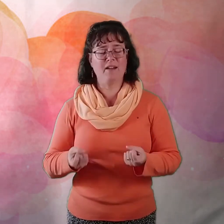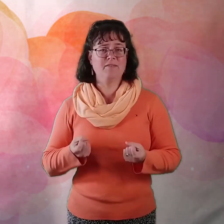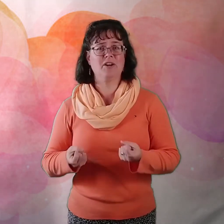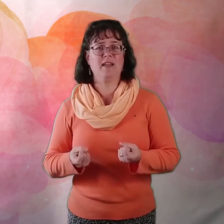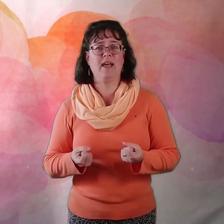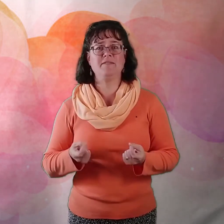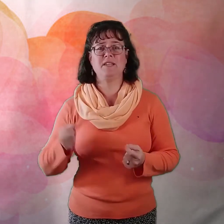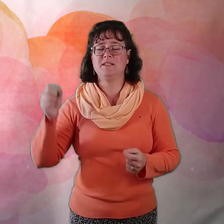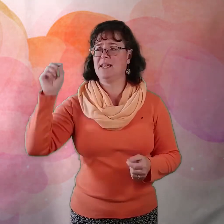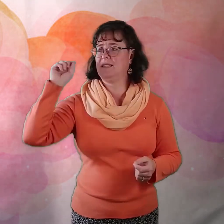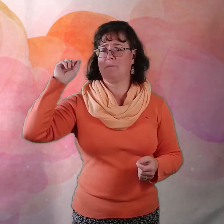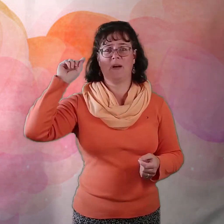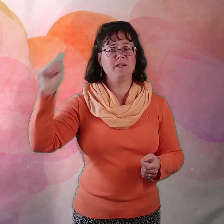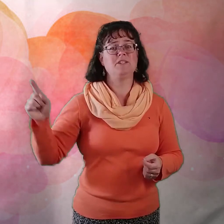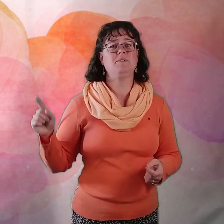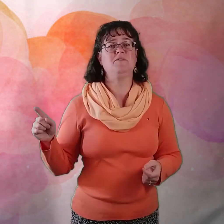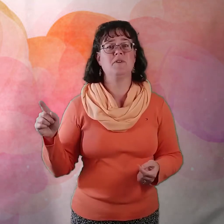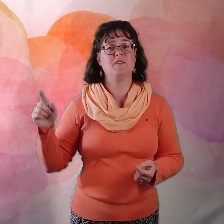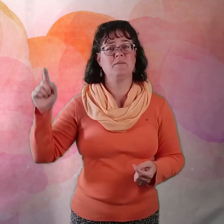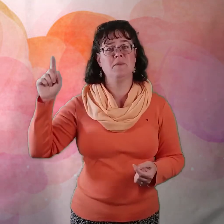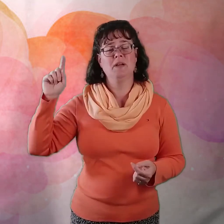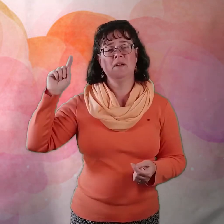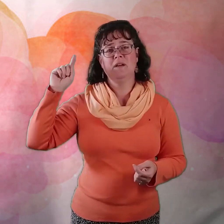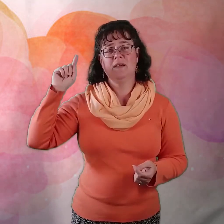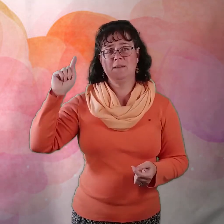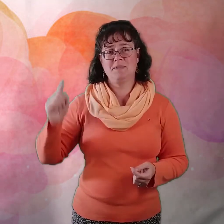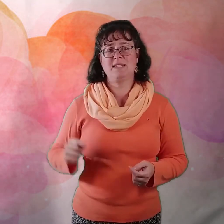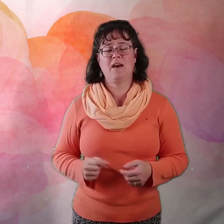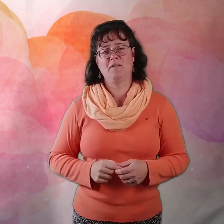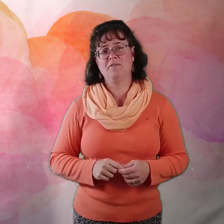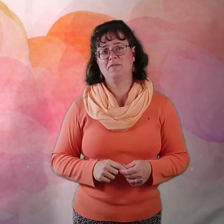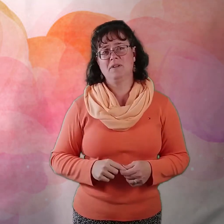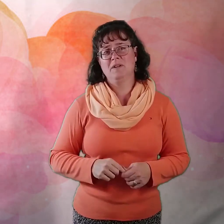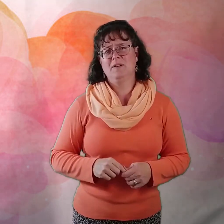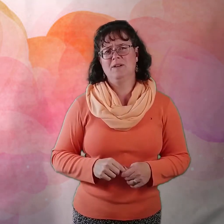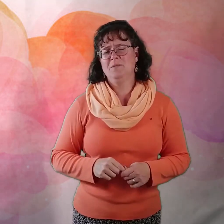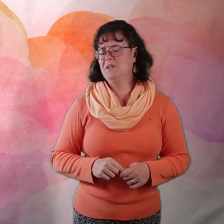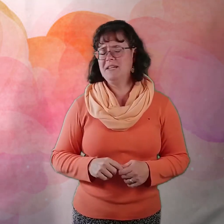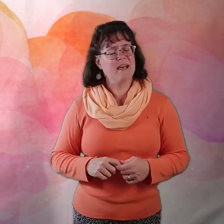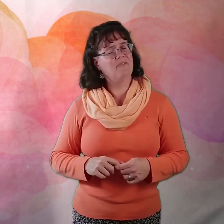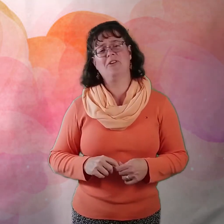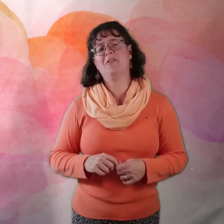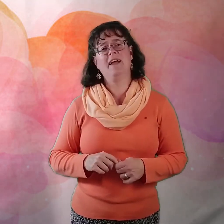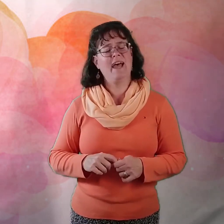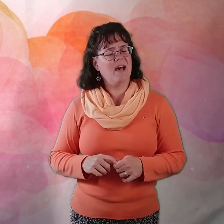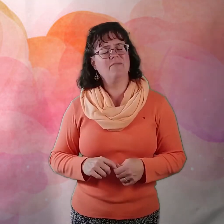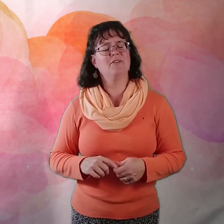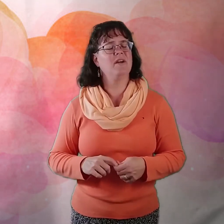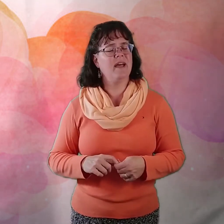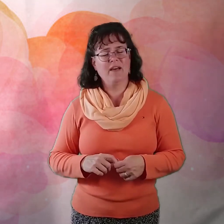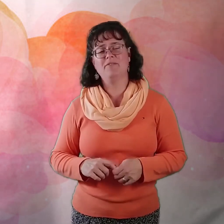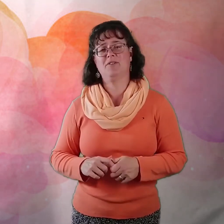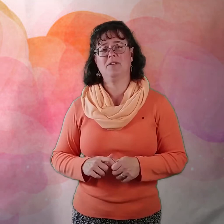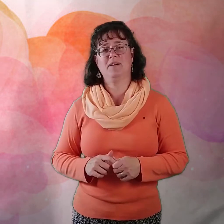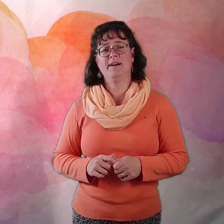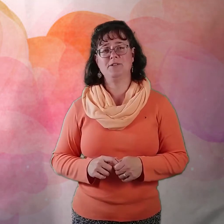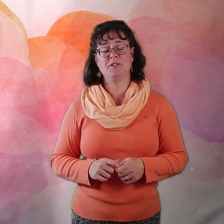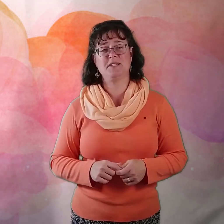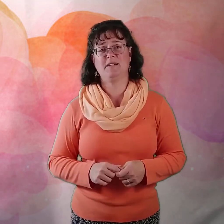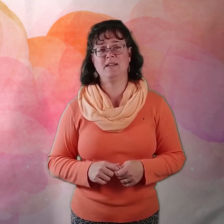of our lives and take the punishment for them himself, we'll never, ever understand it.